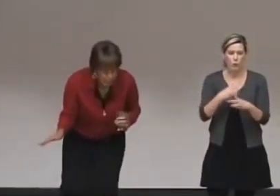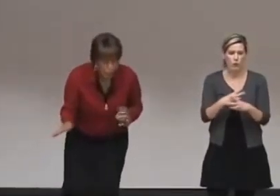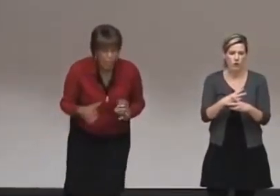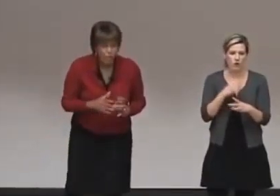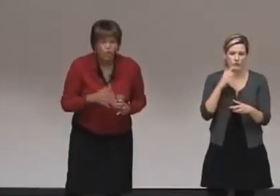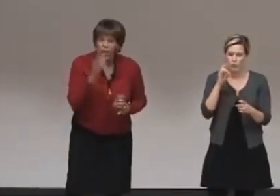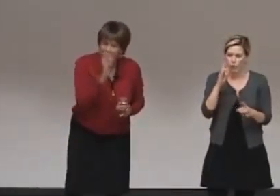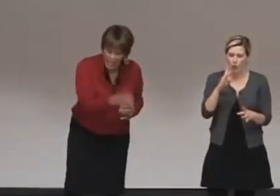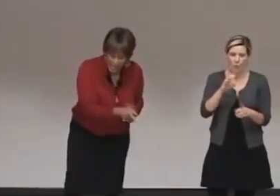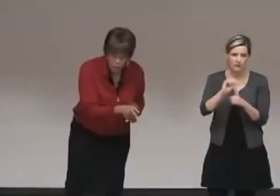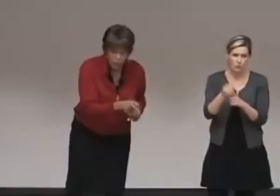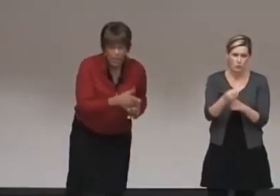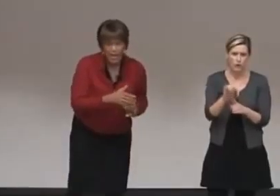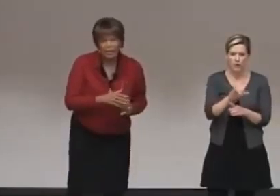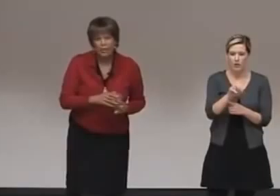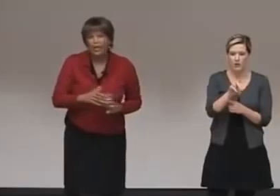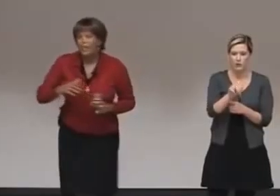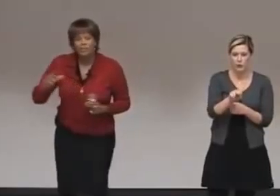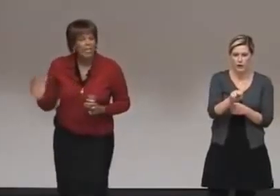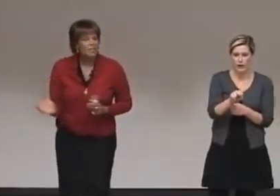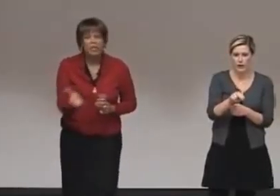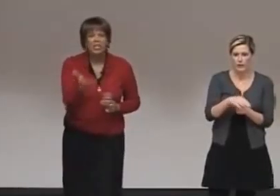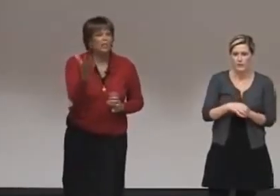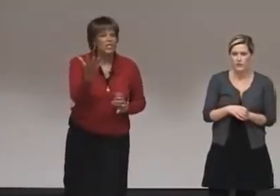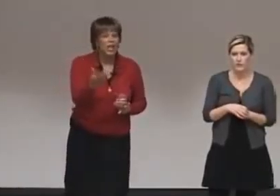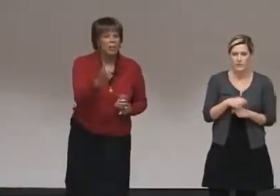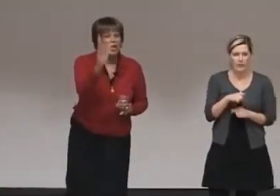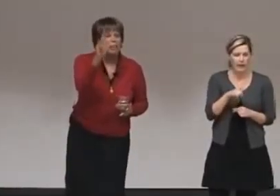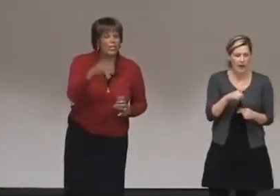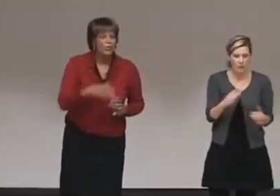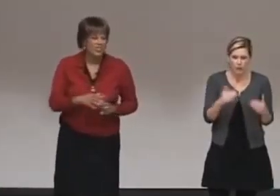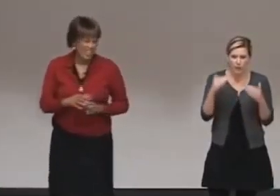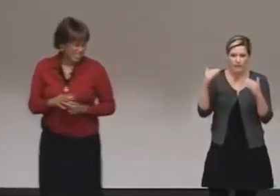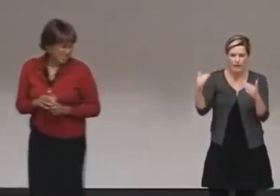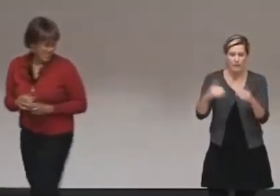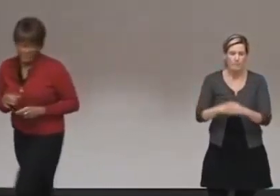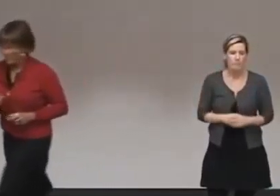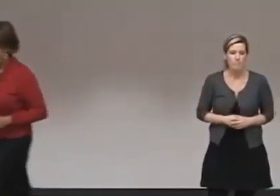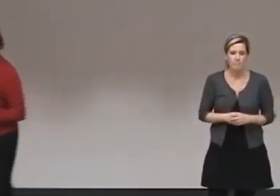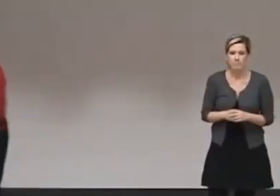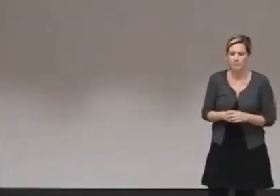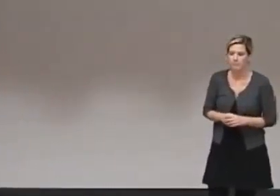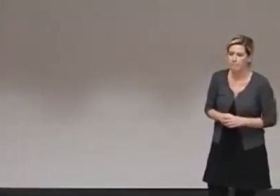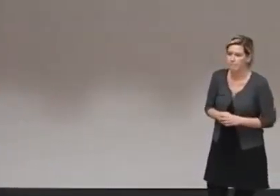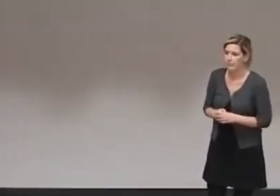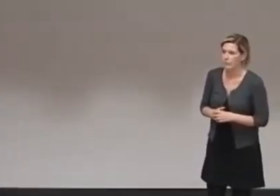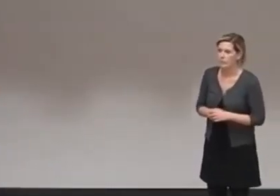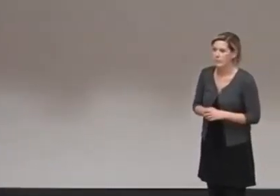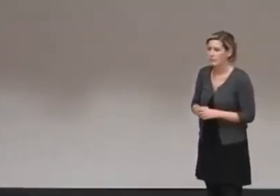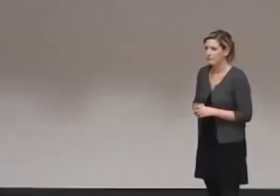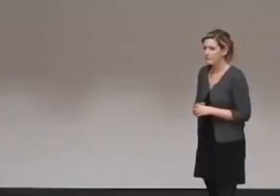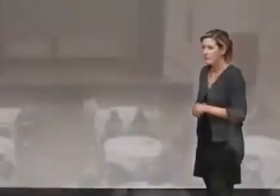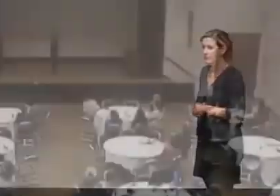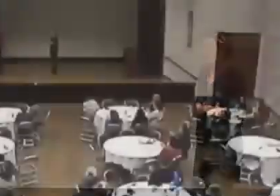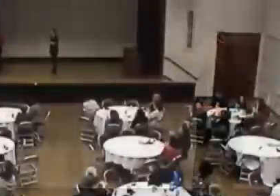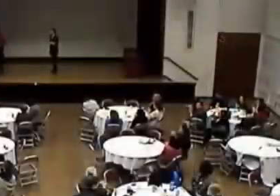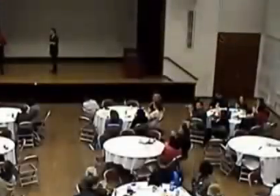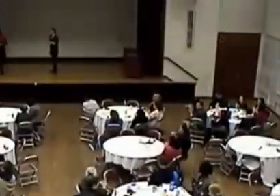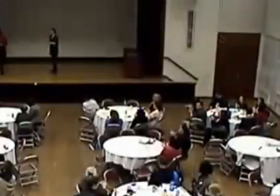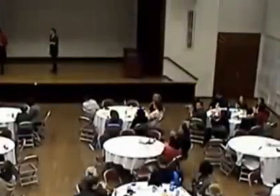horrendous situations like Sudan that must be lifted up. God bless you and thank you. Thank you. We're going this way.